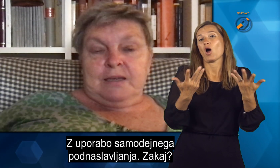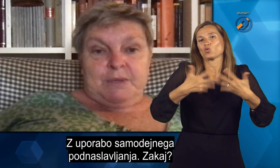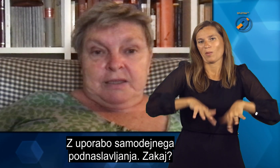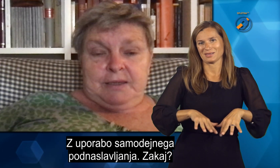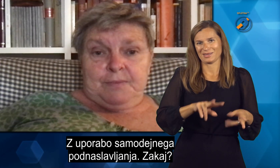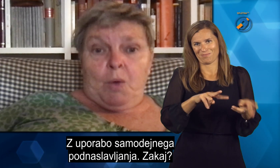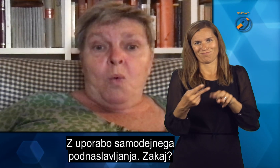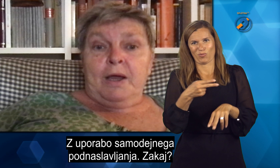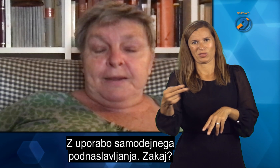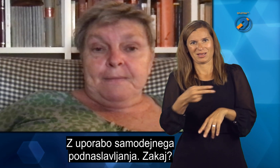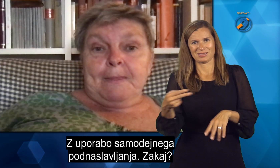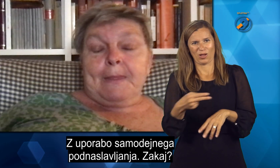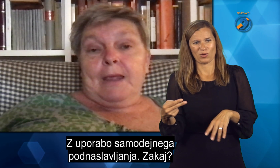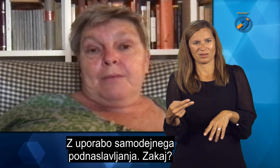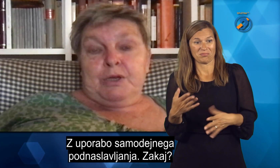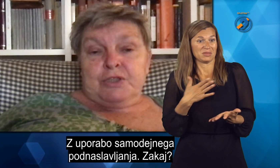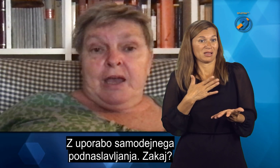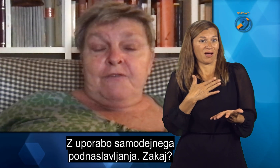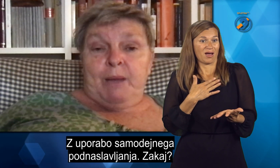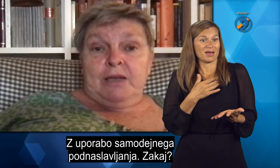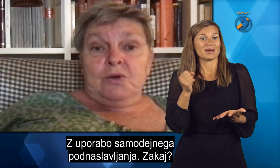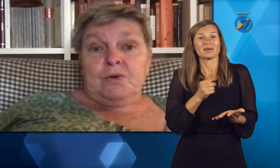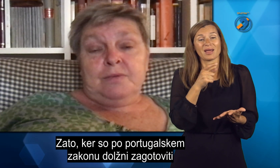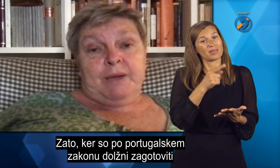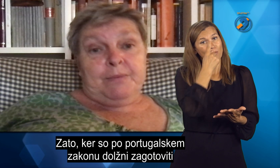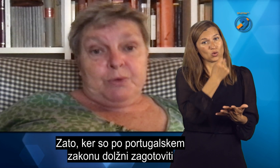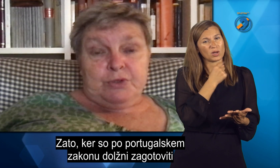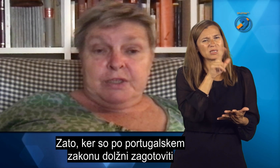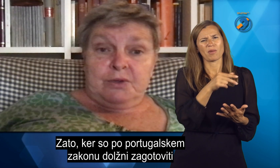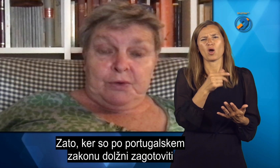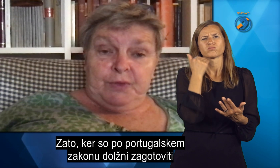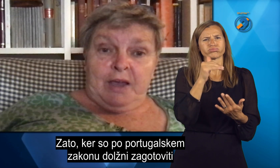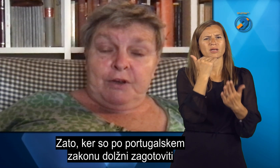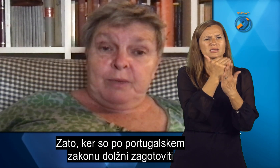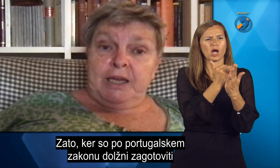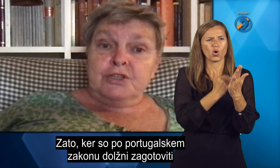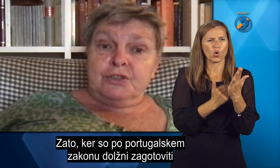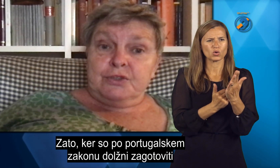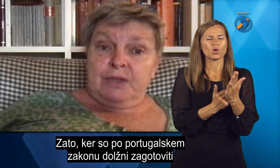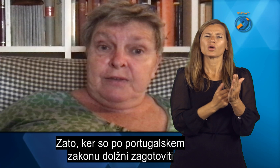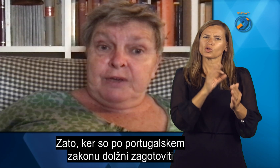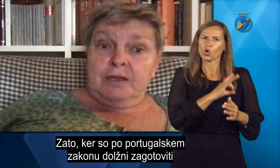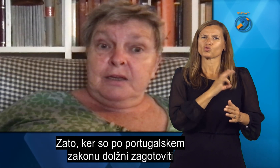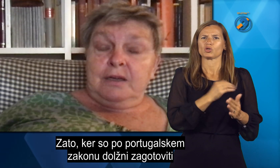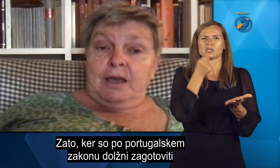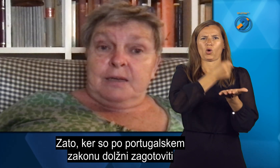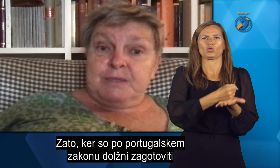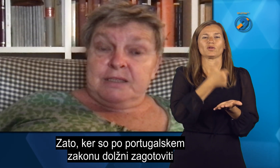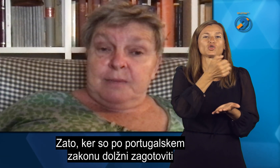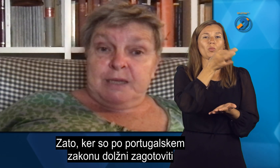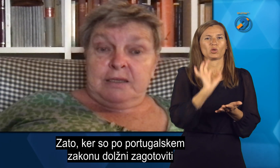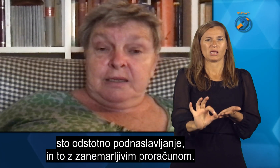automatic subtitling. Why? Because they have by law, by Portuguese law, they have an obligation to deliver